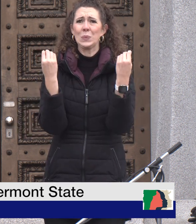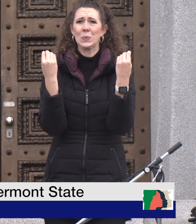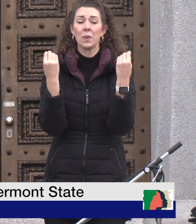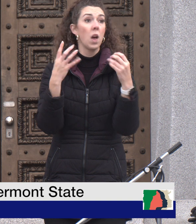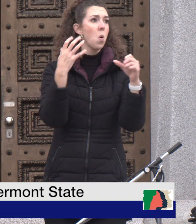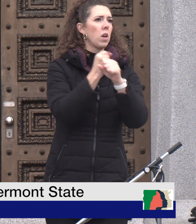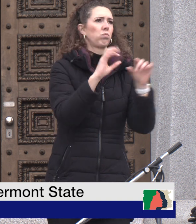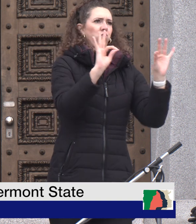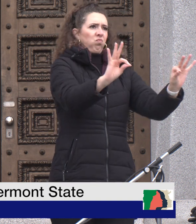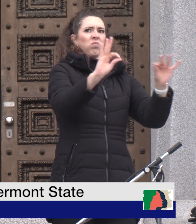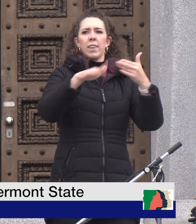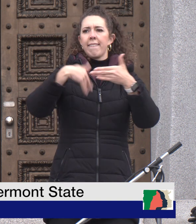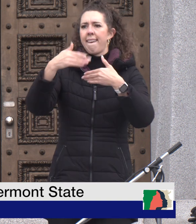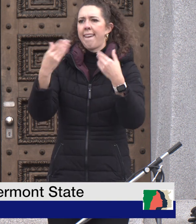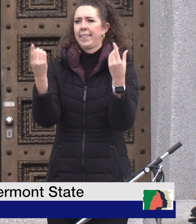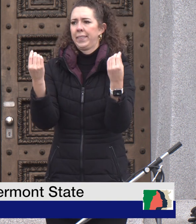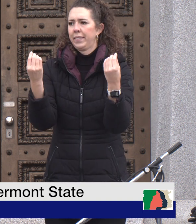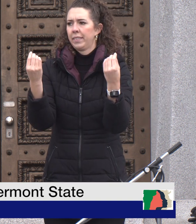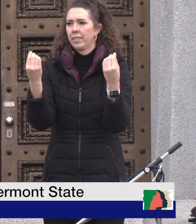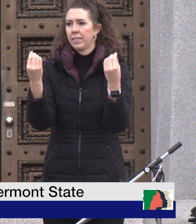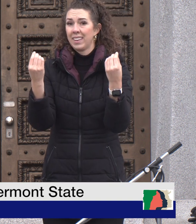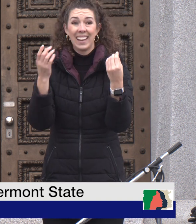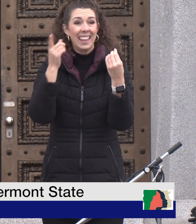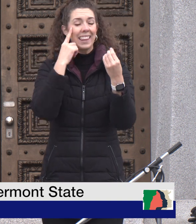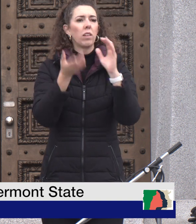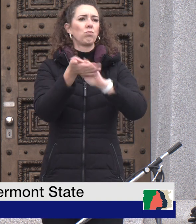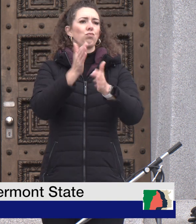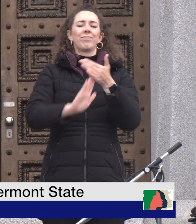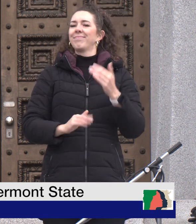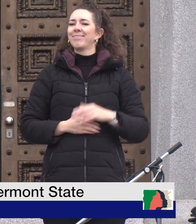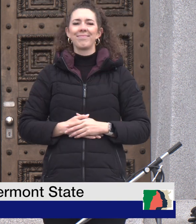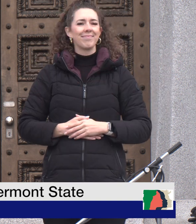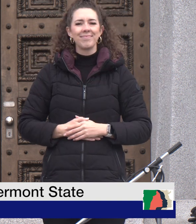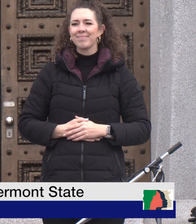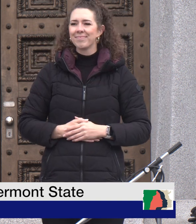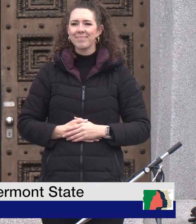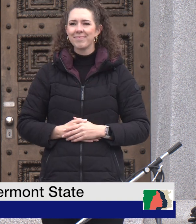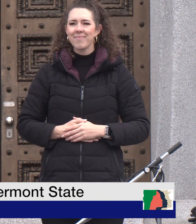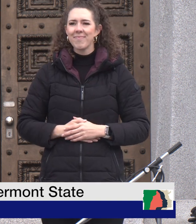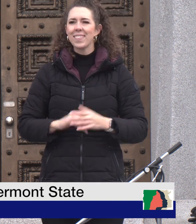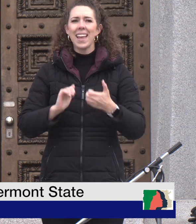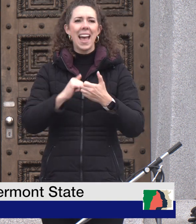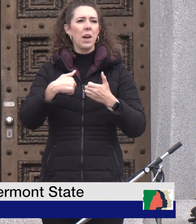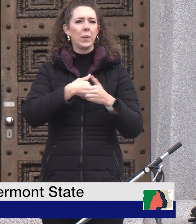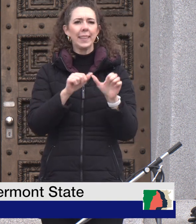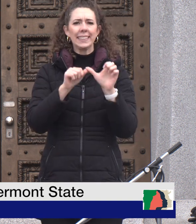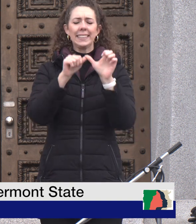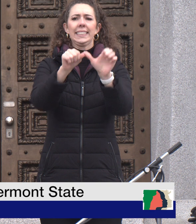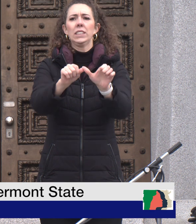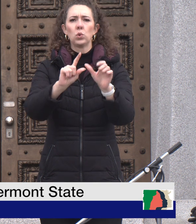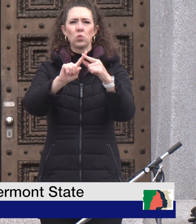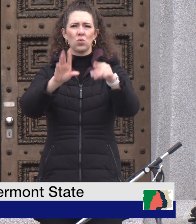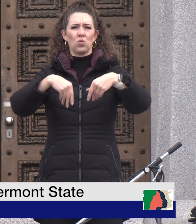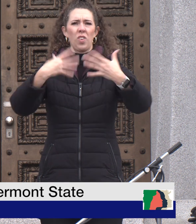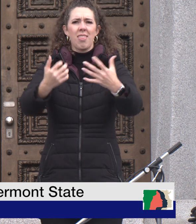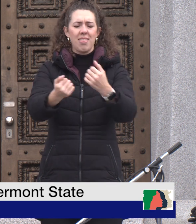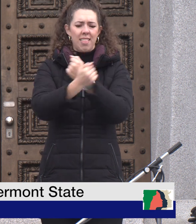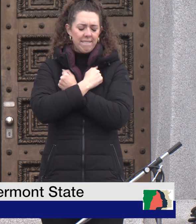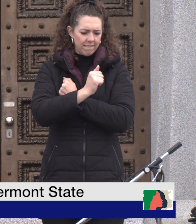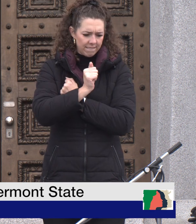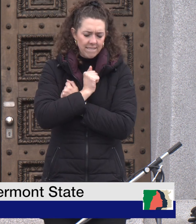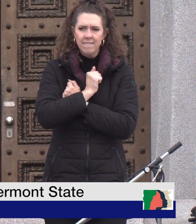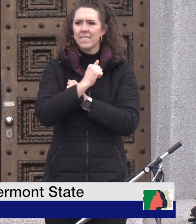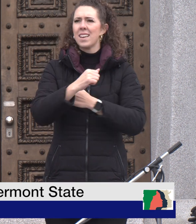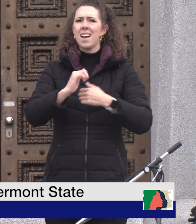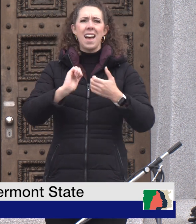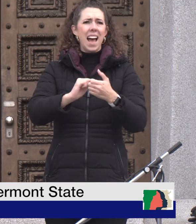win. Even if we win, how will we love ourselves? How will we love